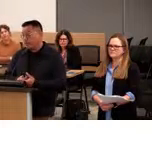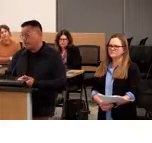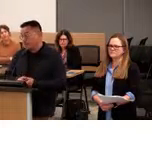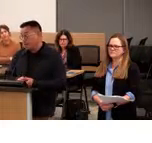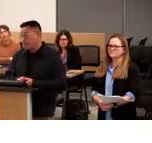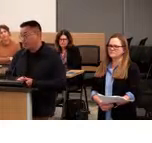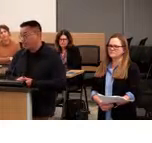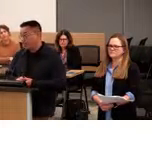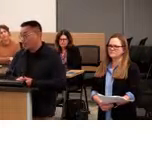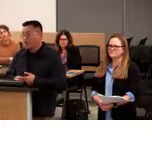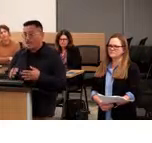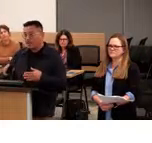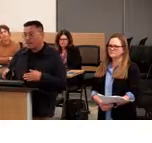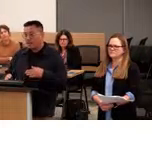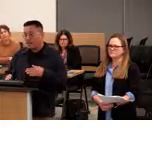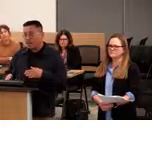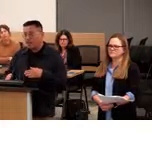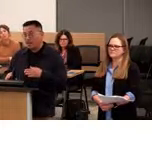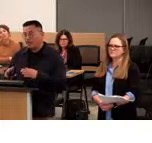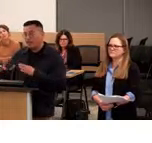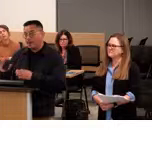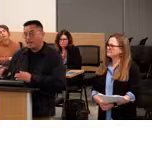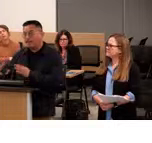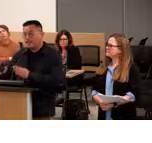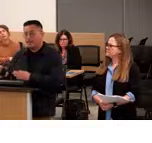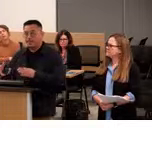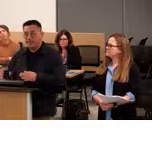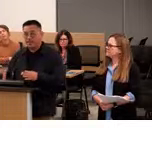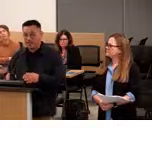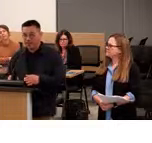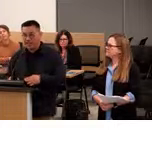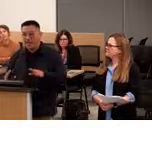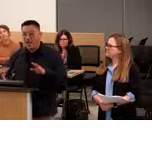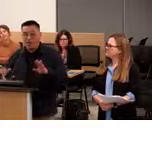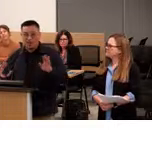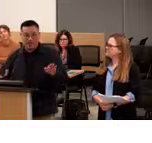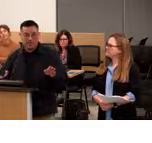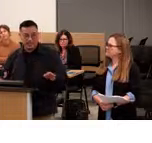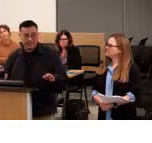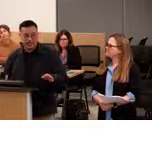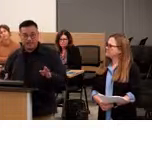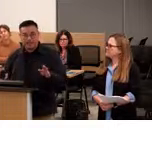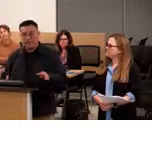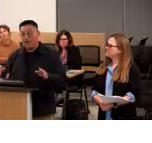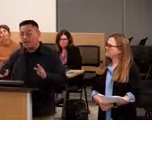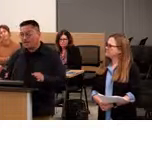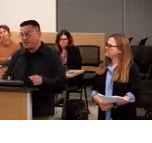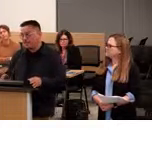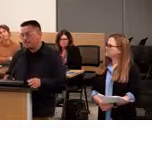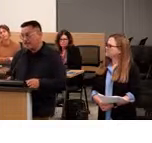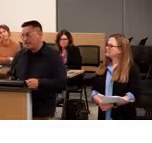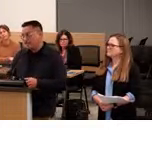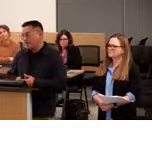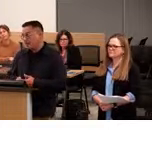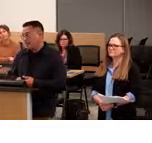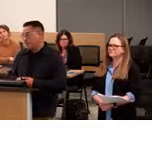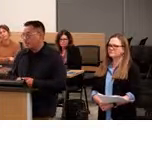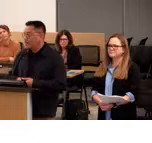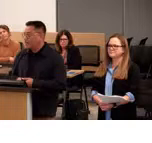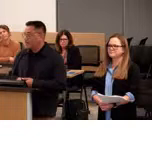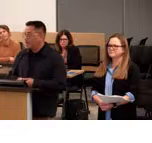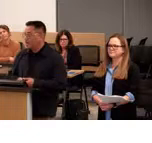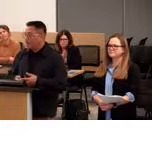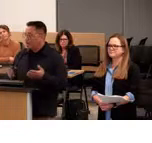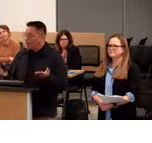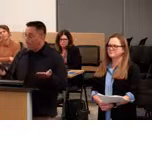behavioral data. So I could look like a variety of different professional learning all across the district because we all have unique sites and demographics that